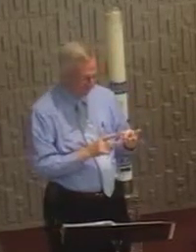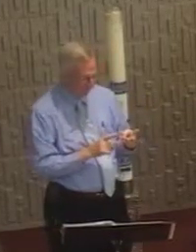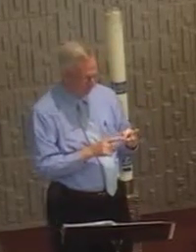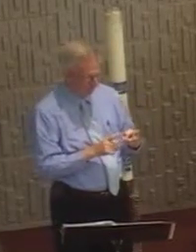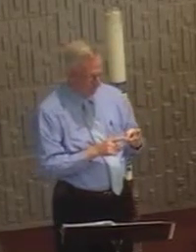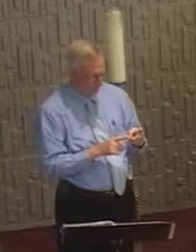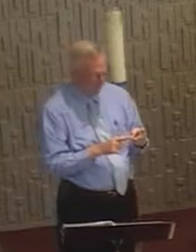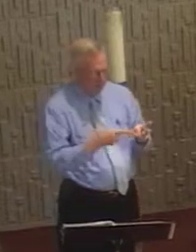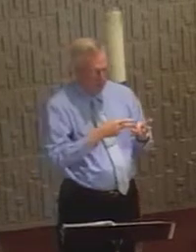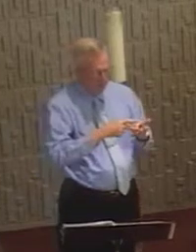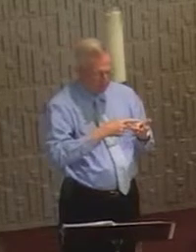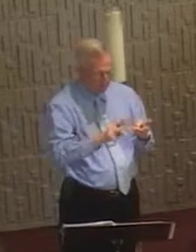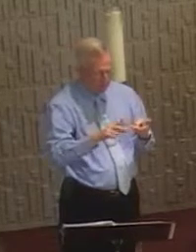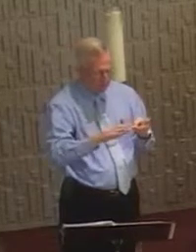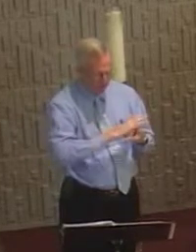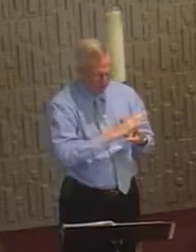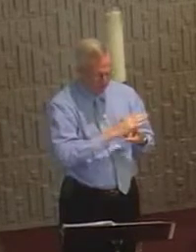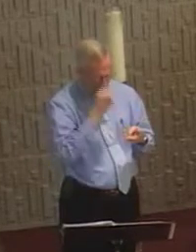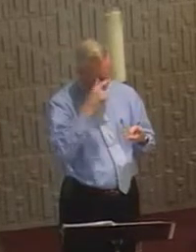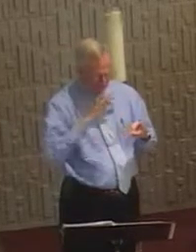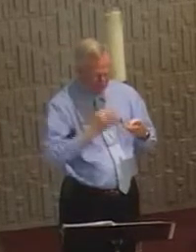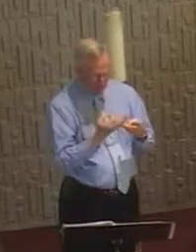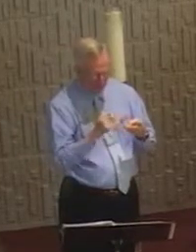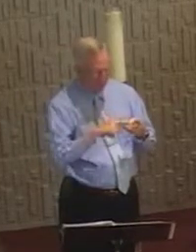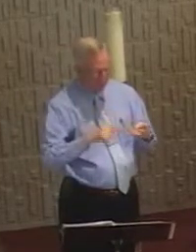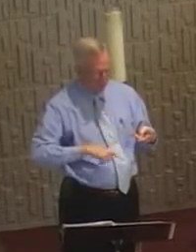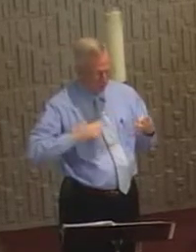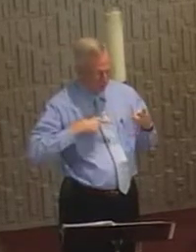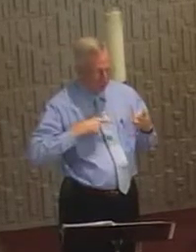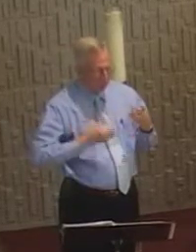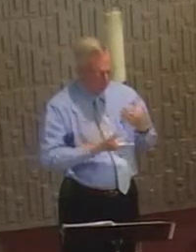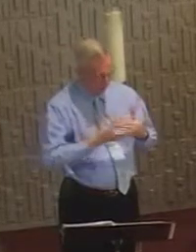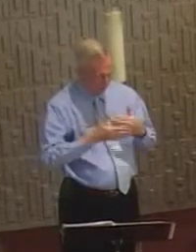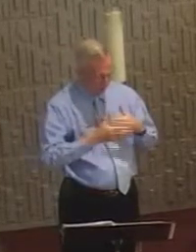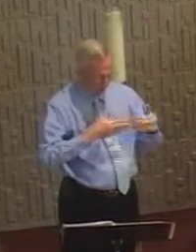And it pays enough for my family and I to live in reasonably comfortable